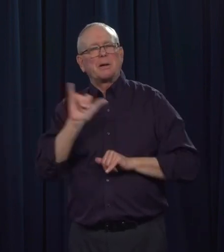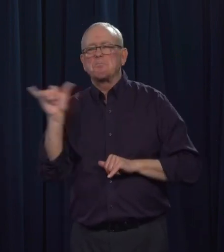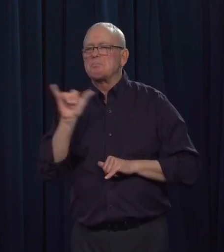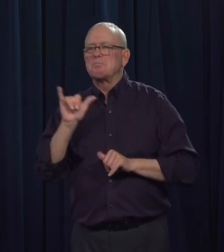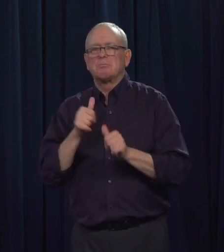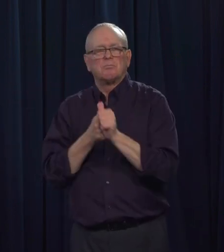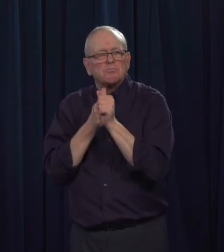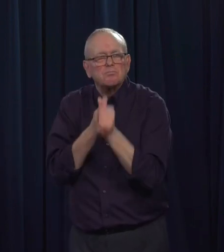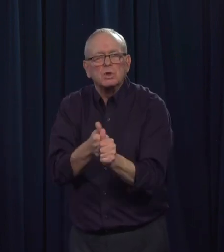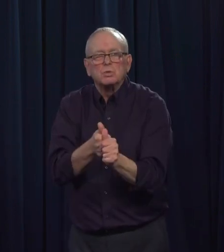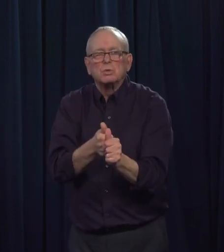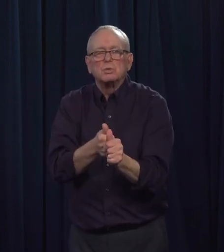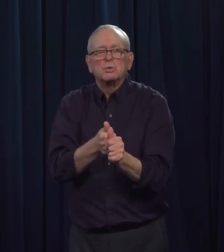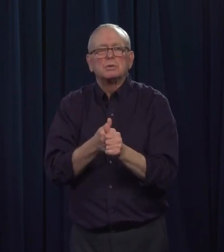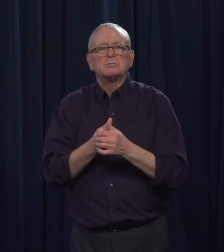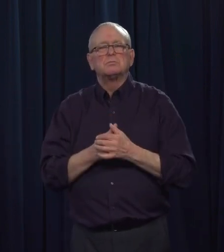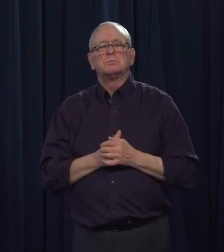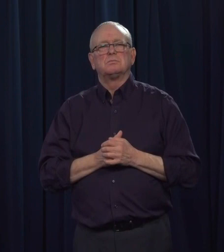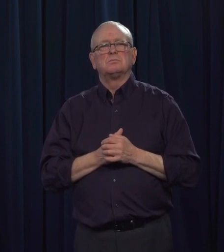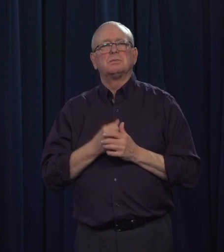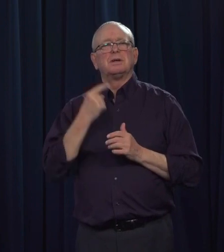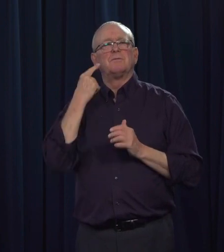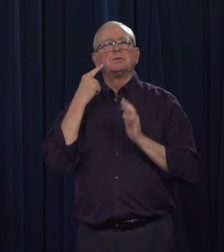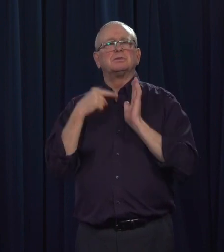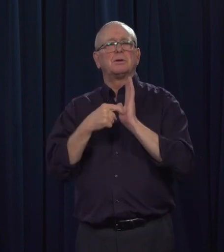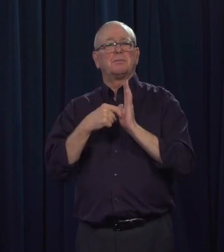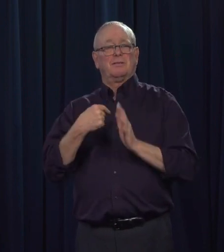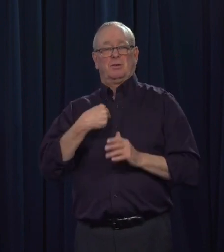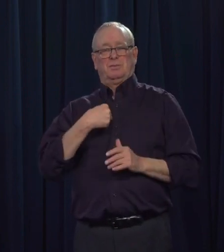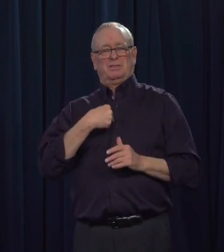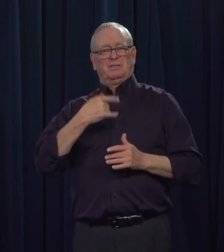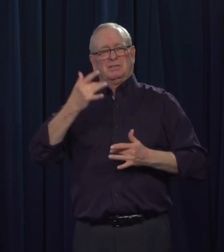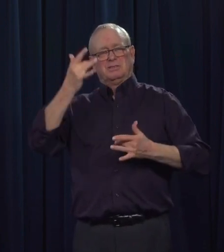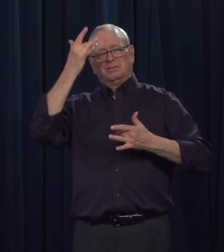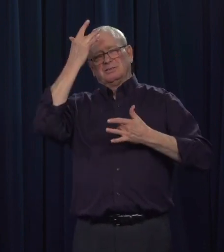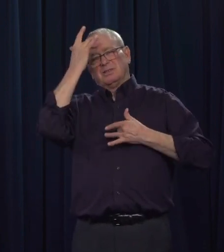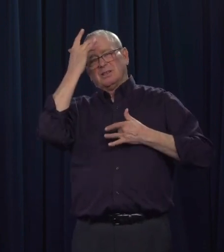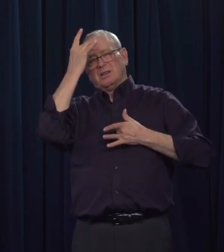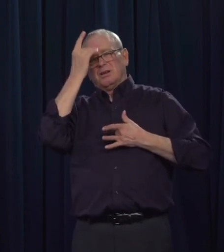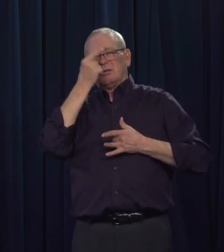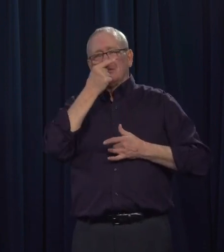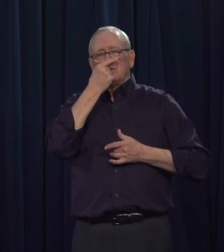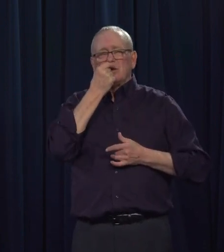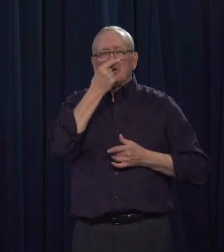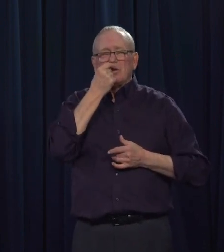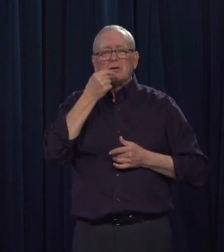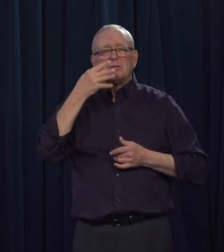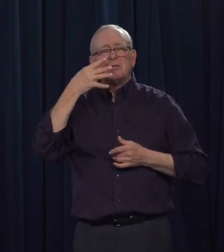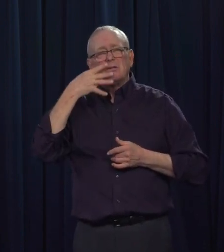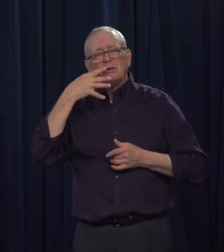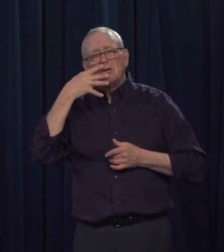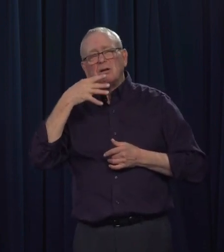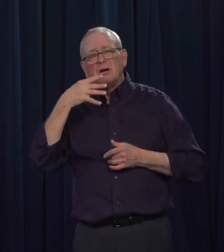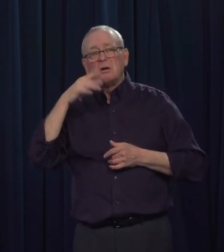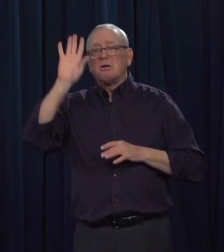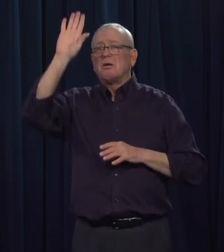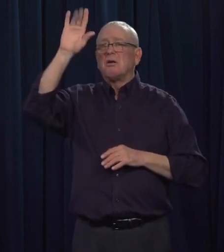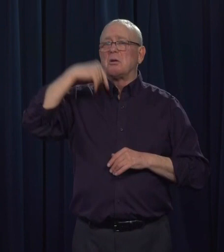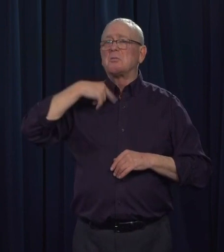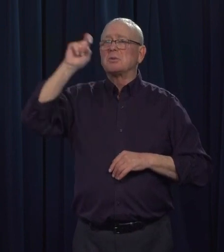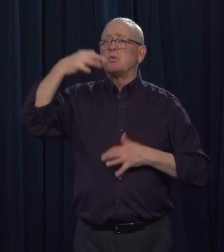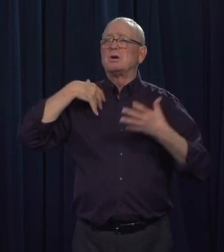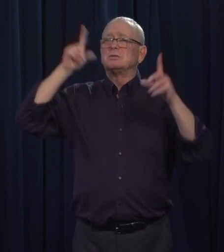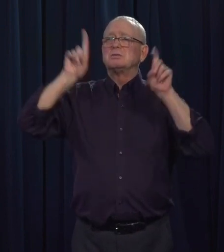symptoms isn't to get tested. It is to stay home and self-isolate away from others. I understand